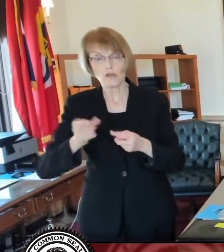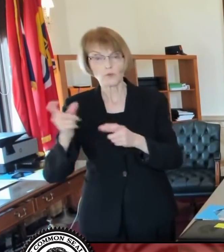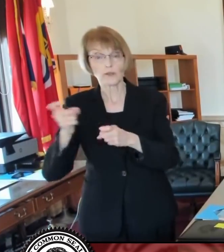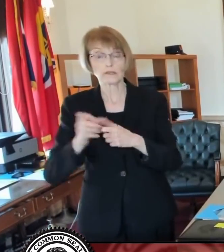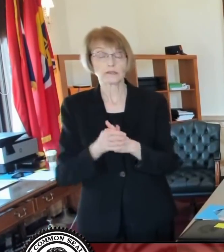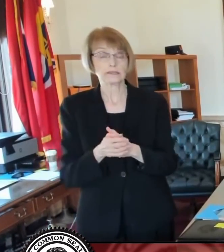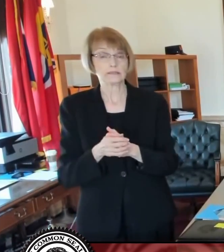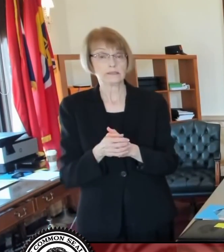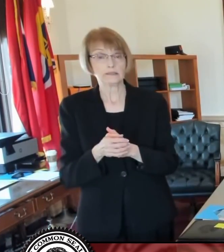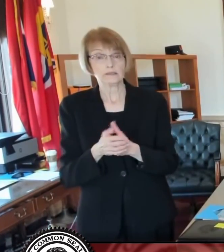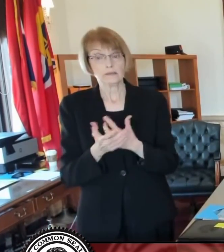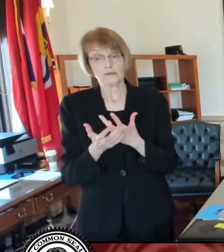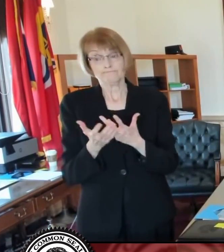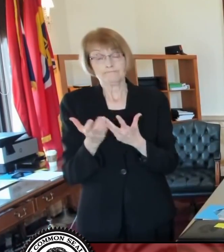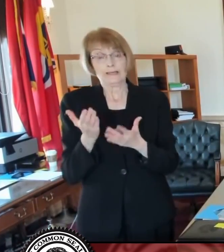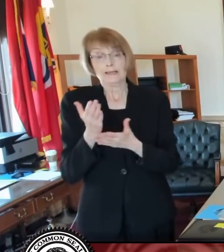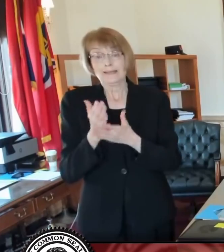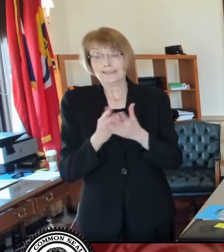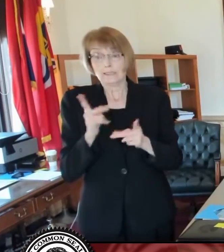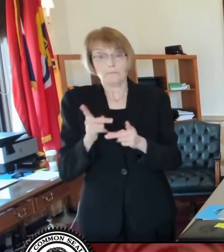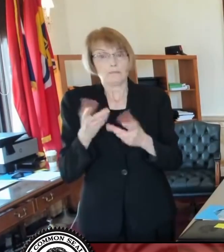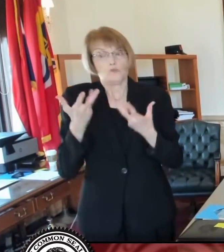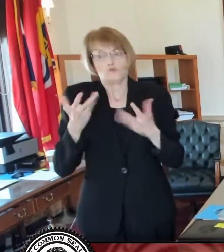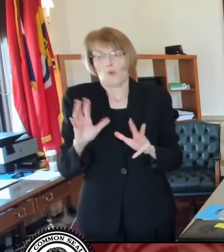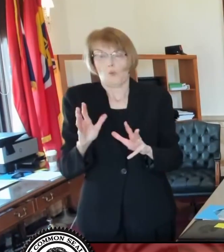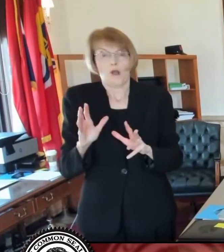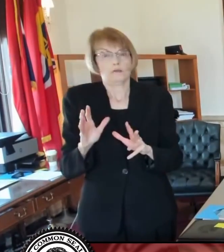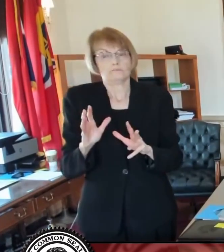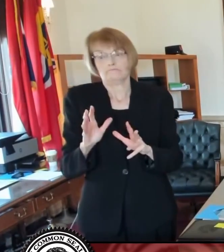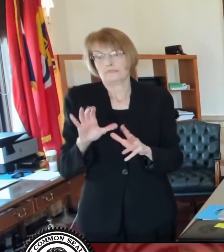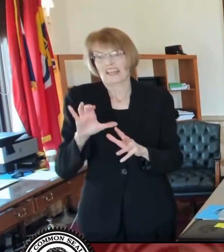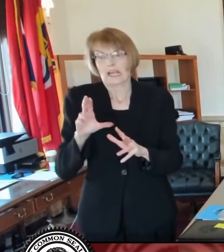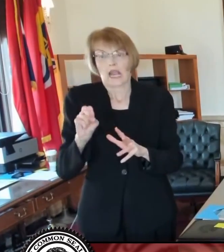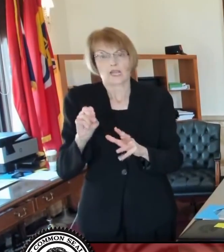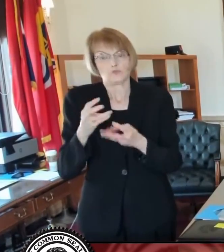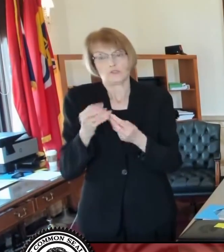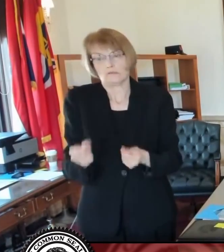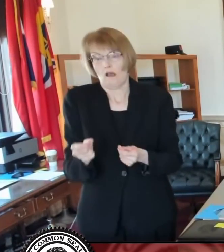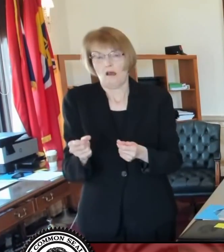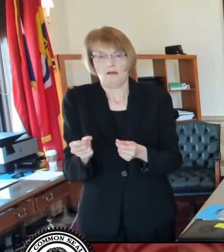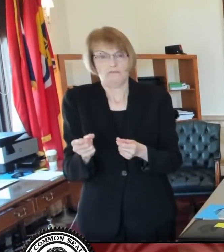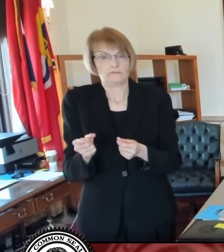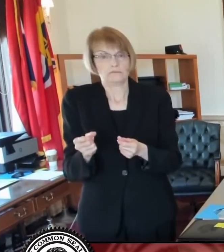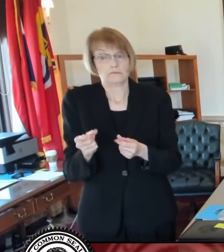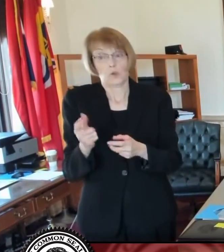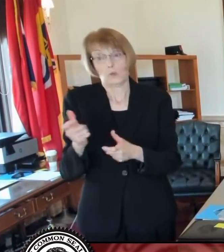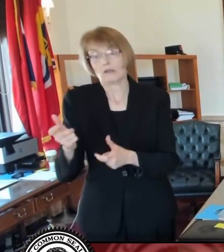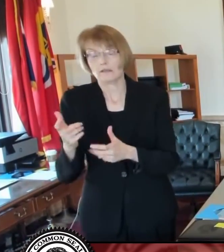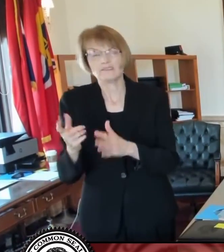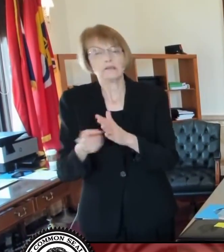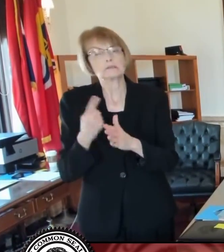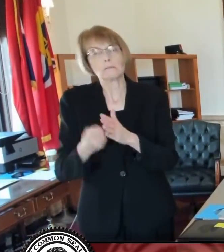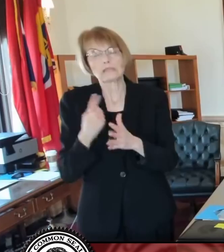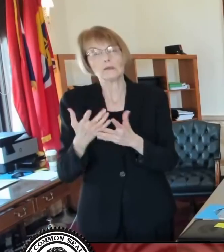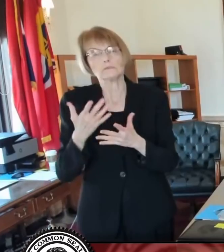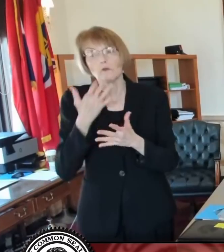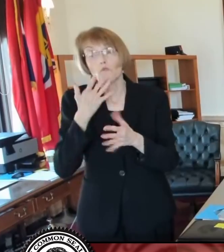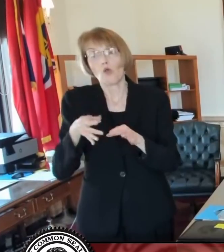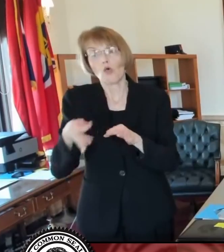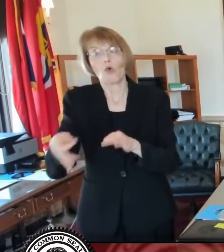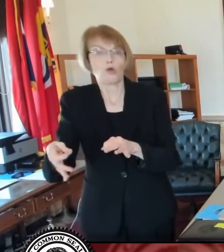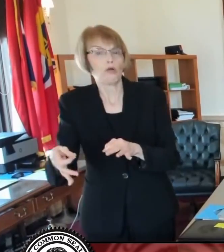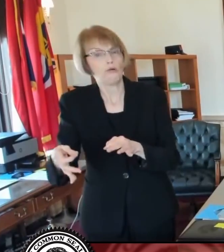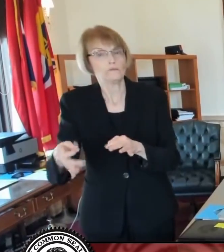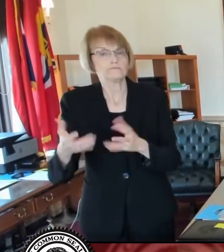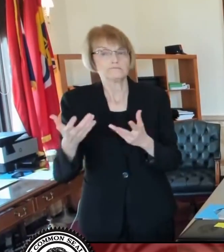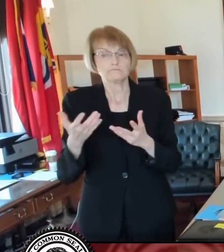that everyone wants their case resolved quickly. That's a legal strategy, and sometimes folks don't want it